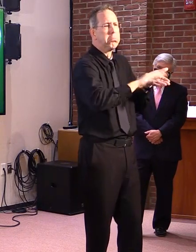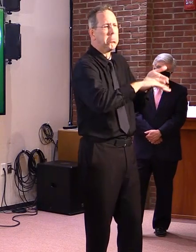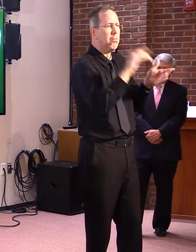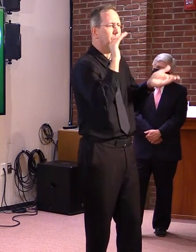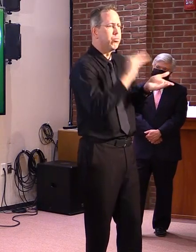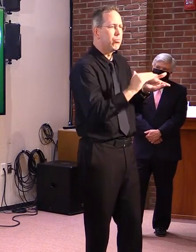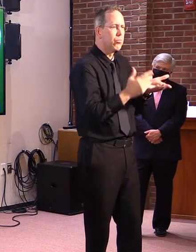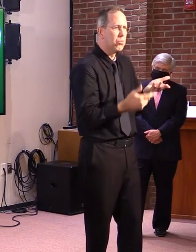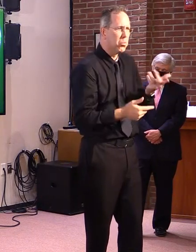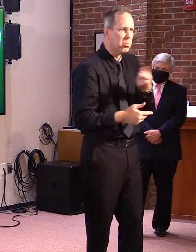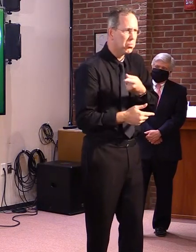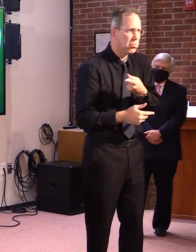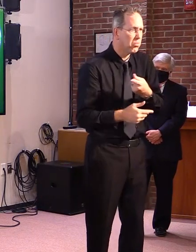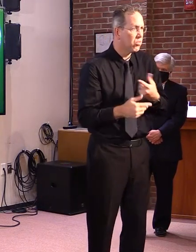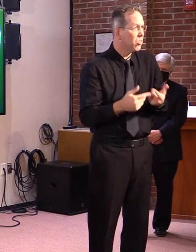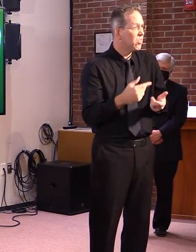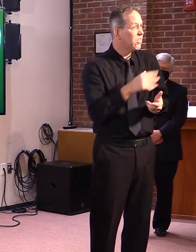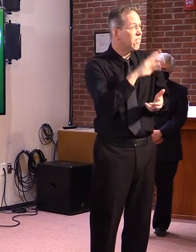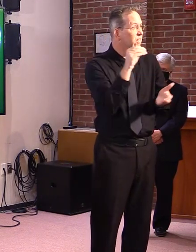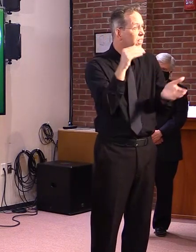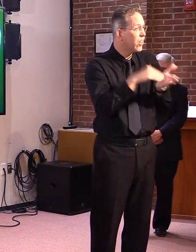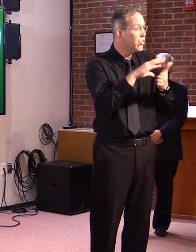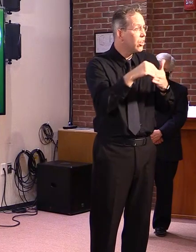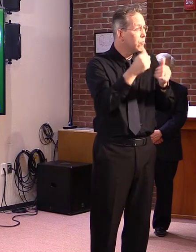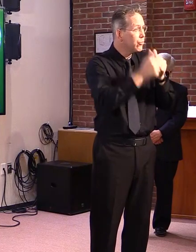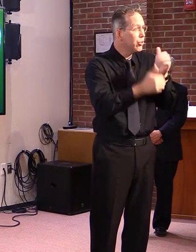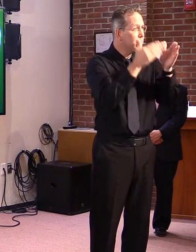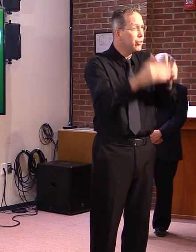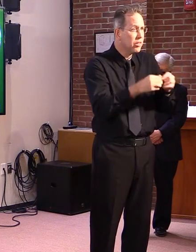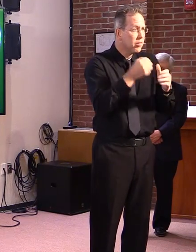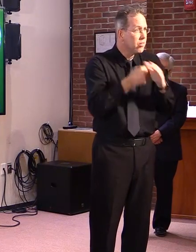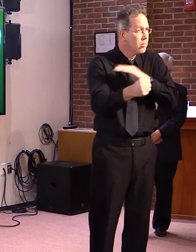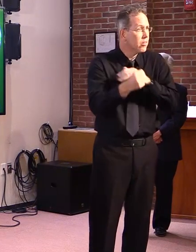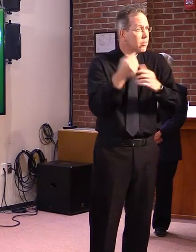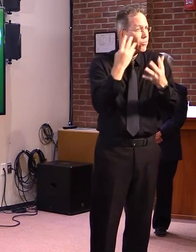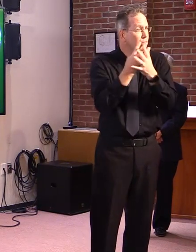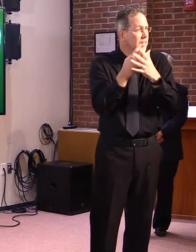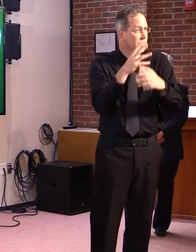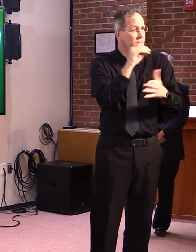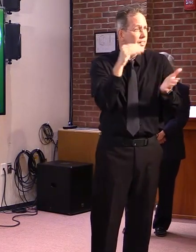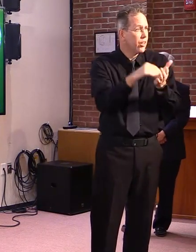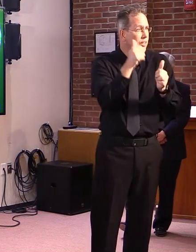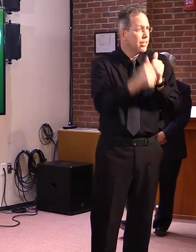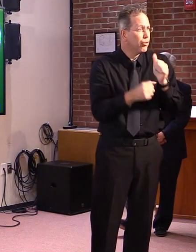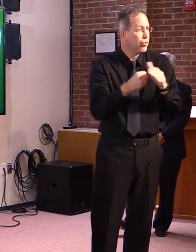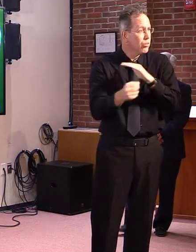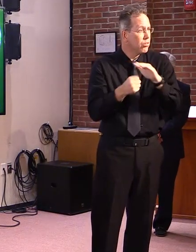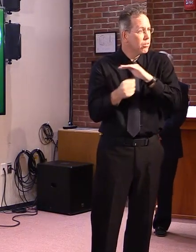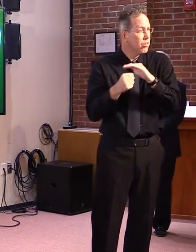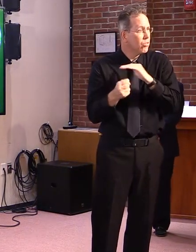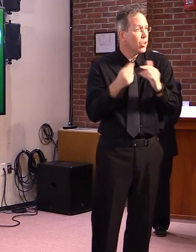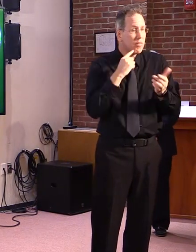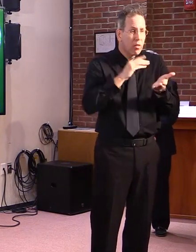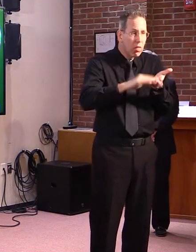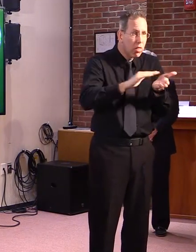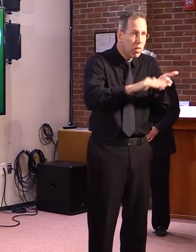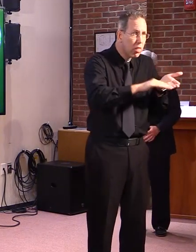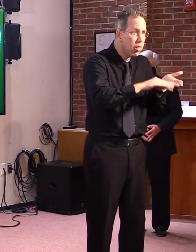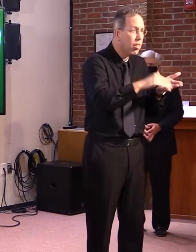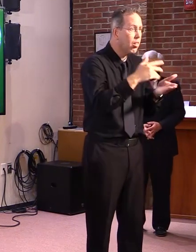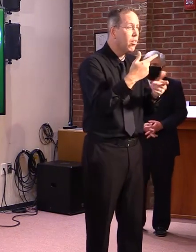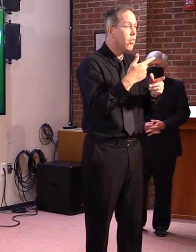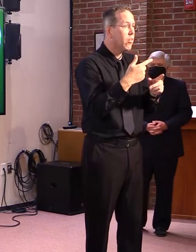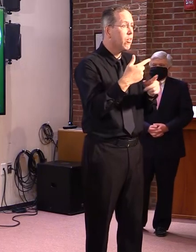offender population by about 300 or 400 already in the last 3 months by doing just